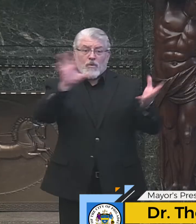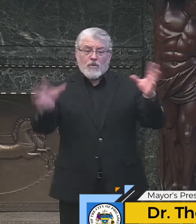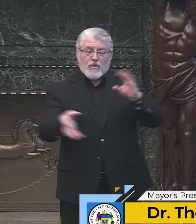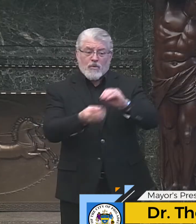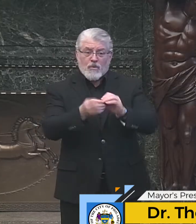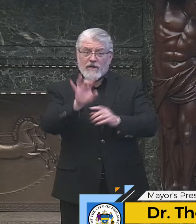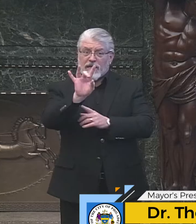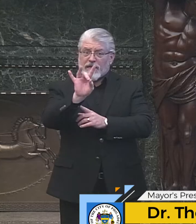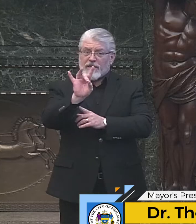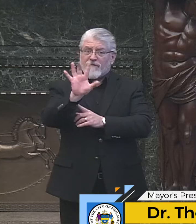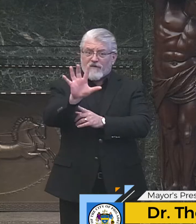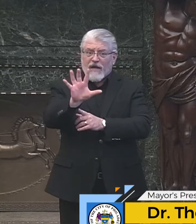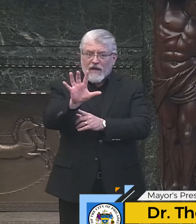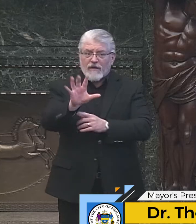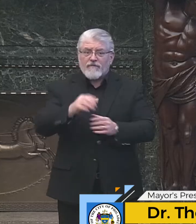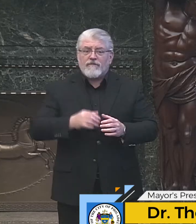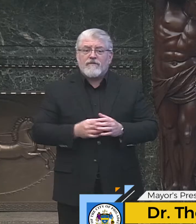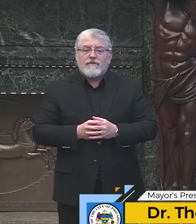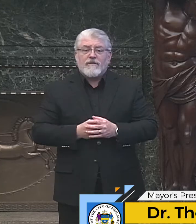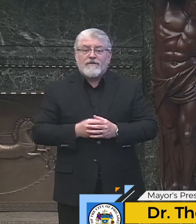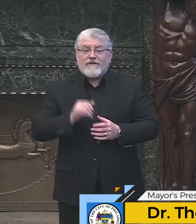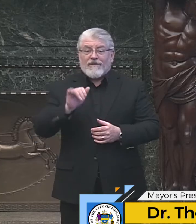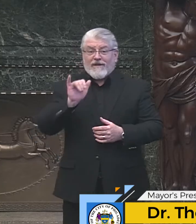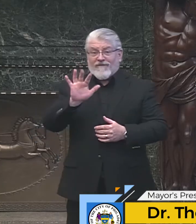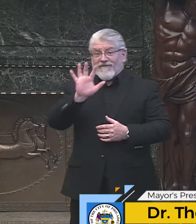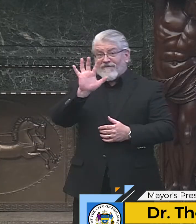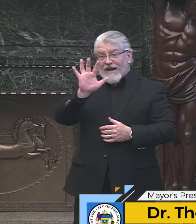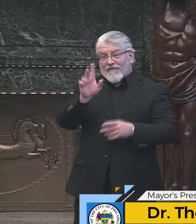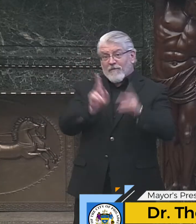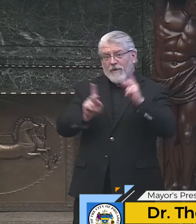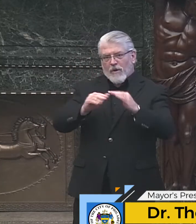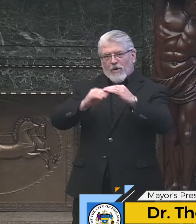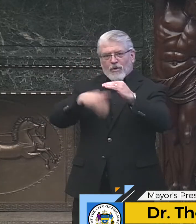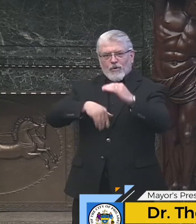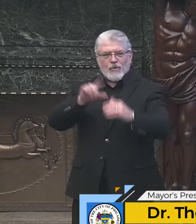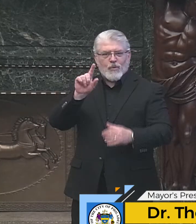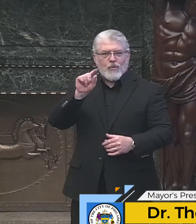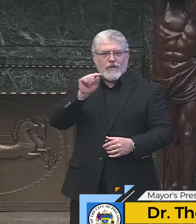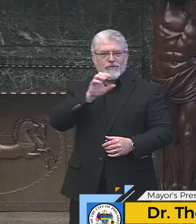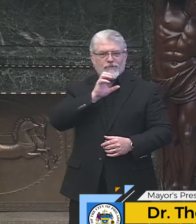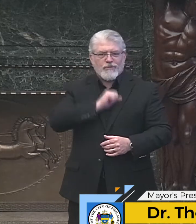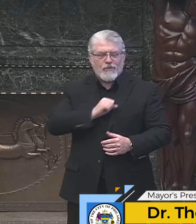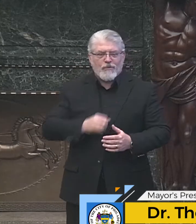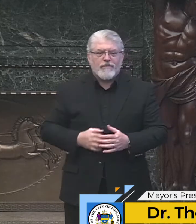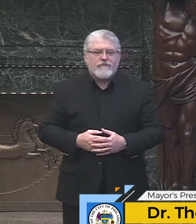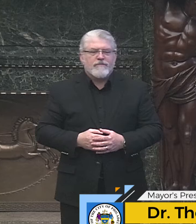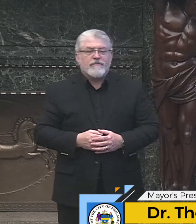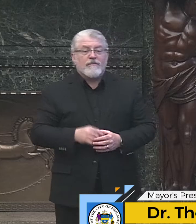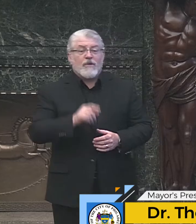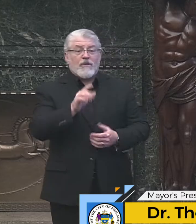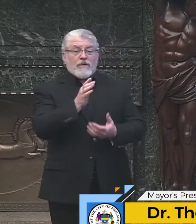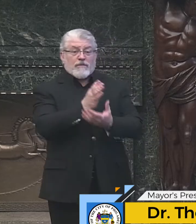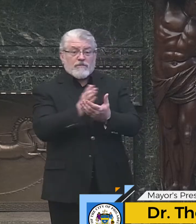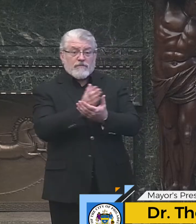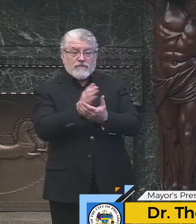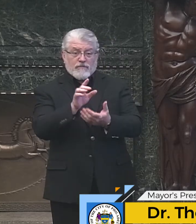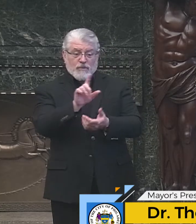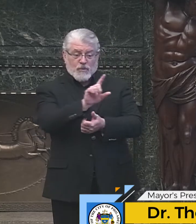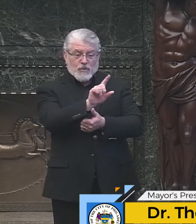20. 43 are between the ages of 20 and 39. 20 are between the ages of 40 and 59,